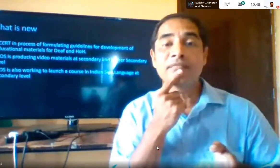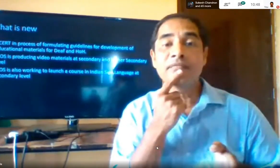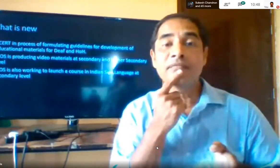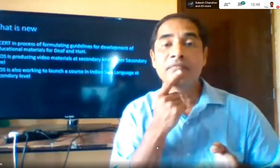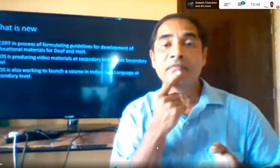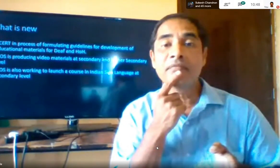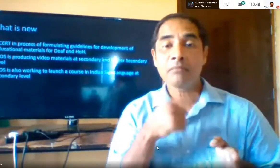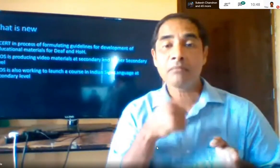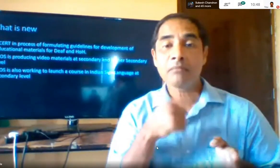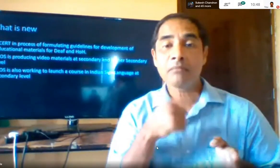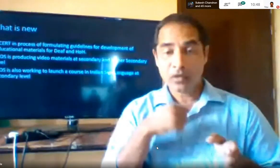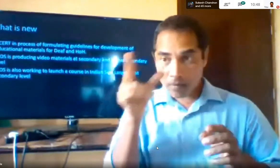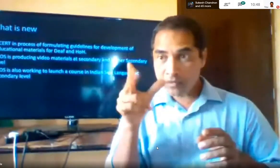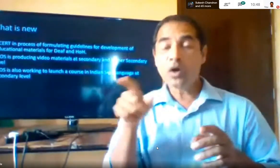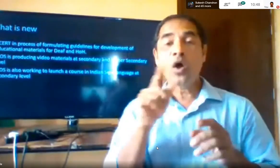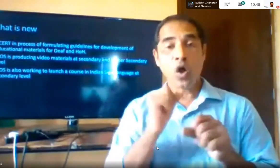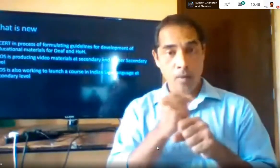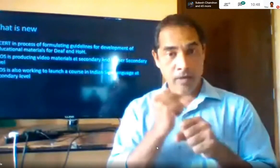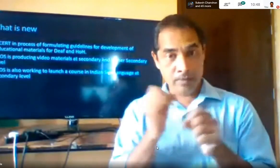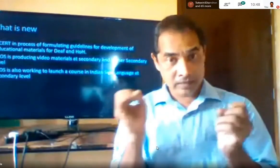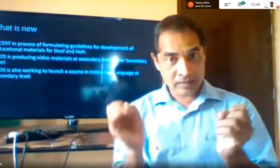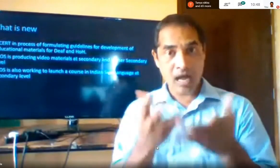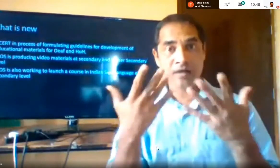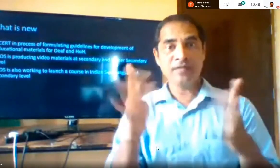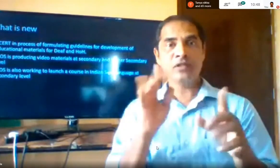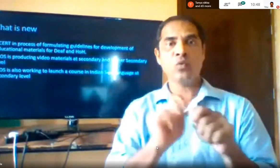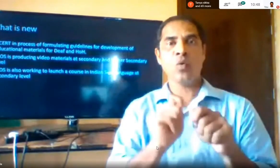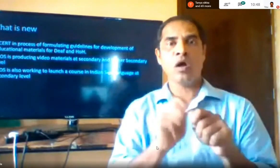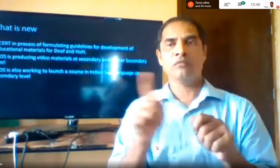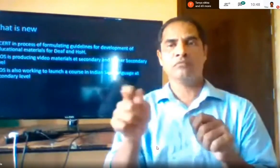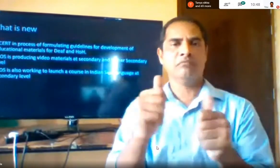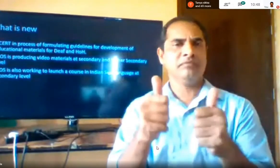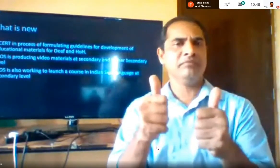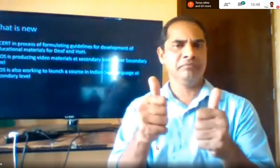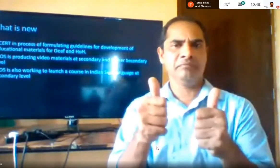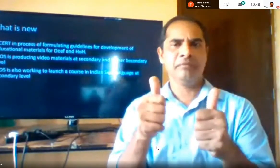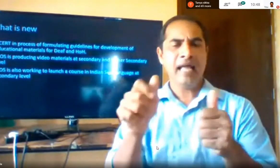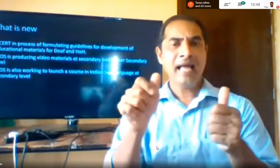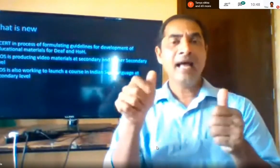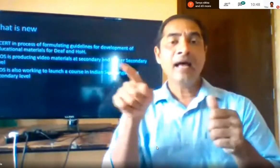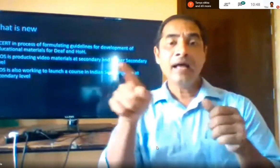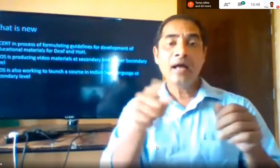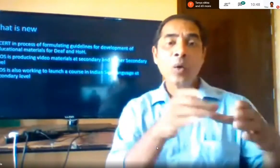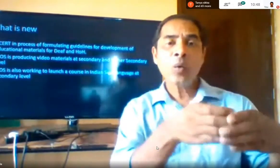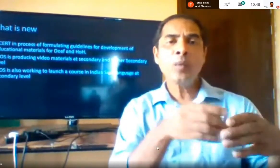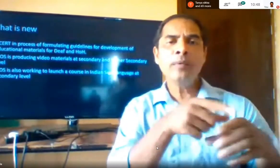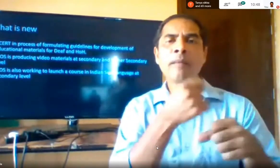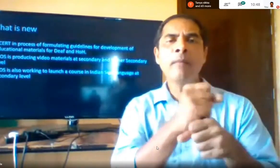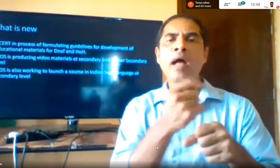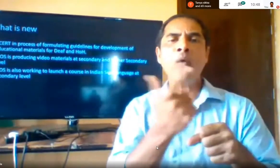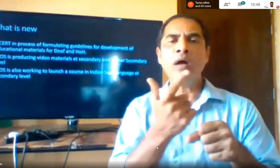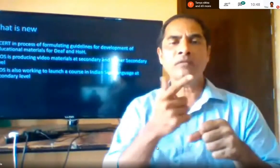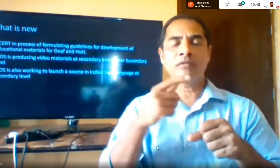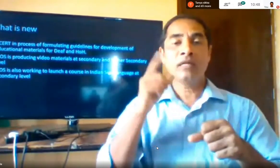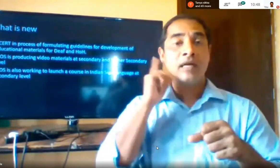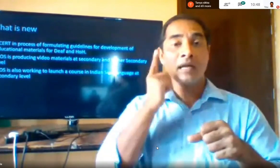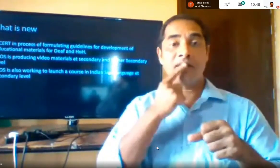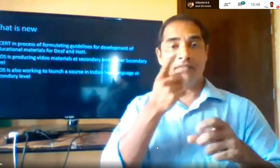So they are focusing on the deaf. So government has started the work. That's very good.